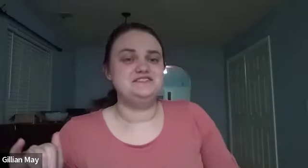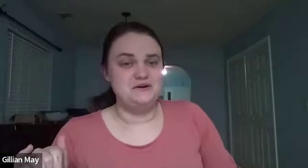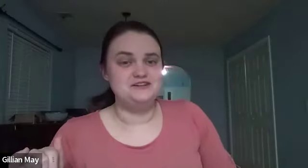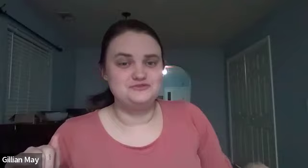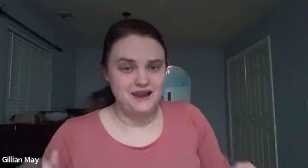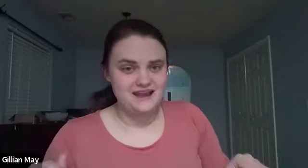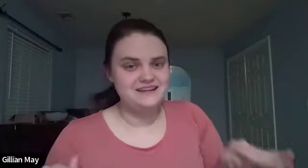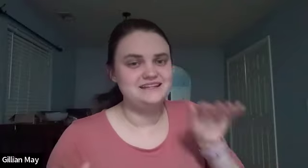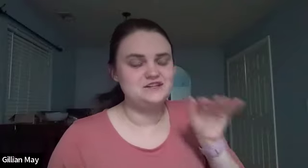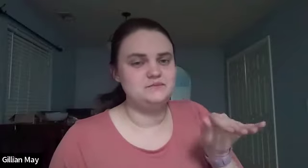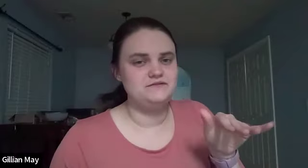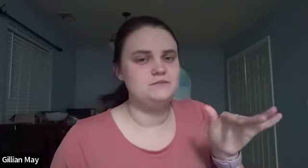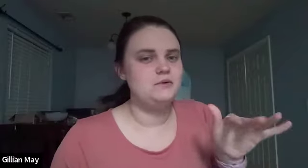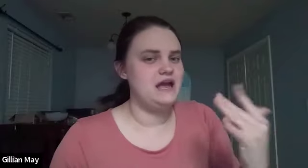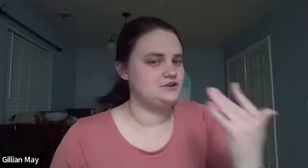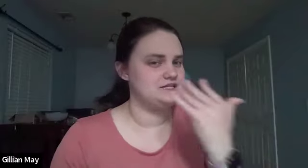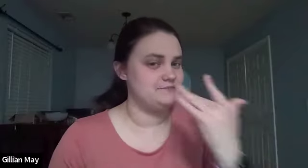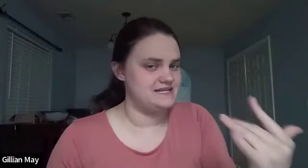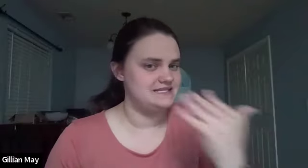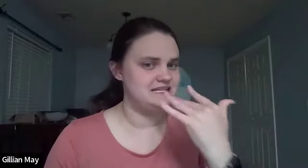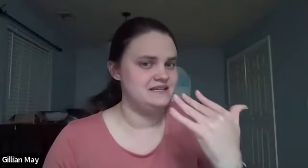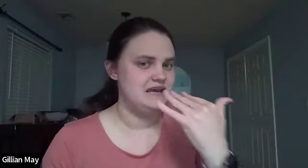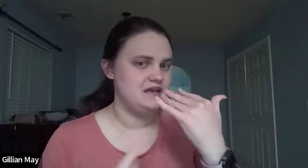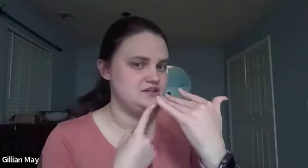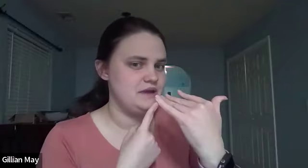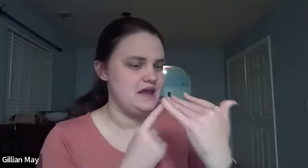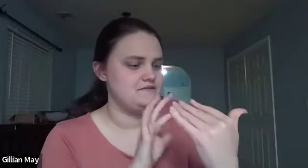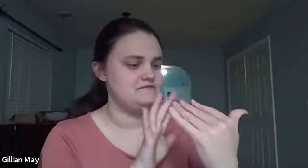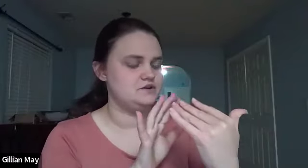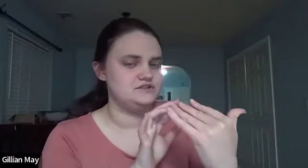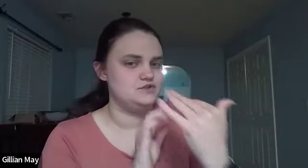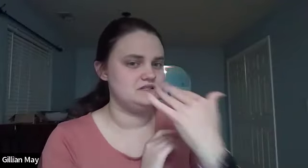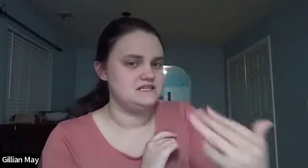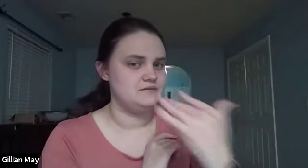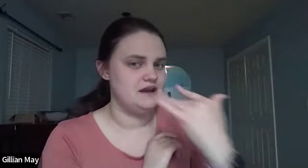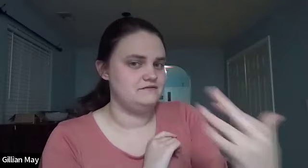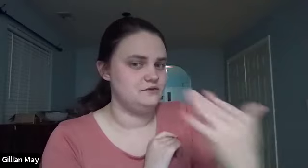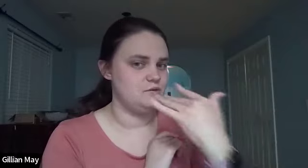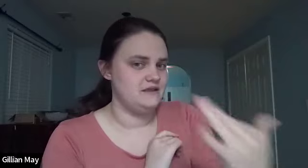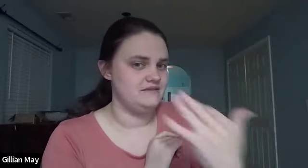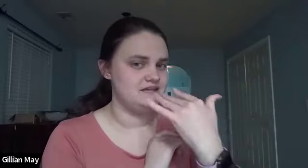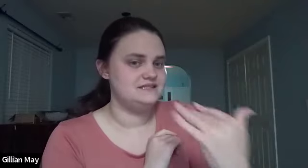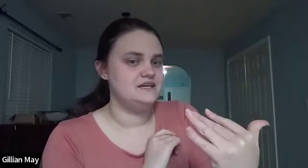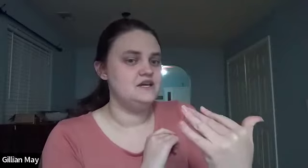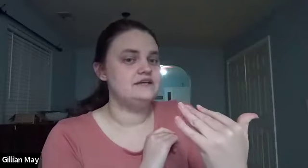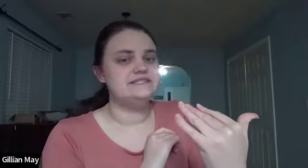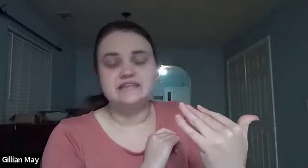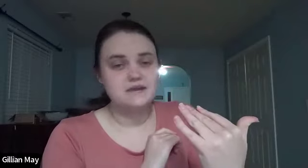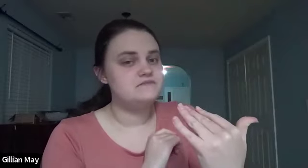So a dragon is going to be, if you remember, we had our spicy, we had the fingers towards us and we kind of flew them away like this. Same